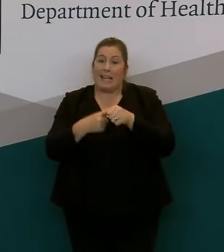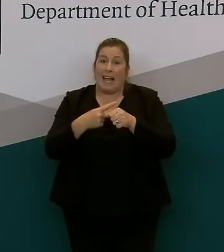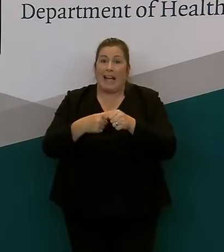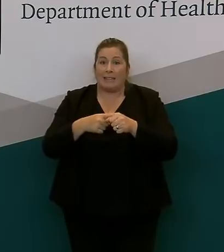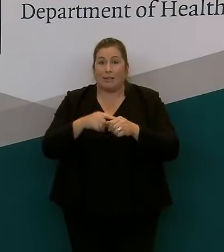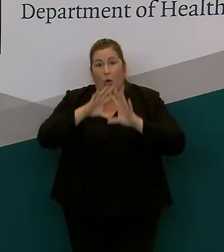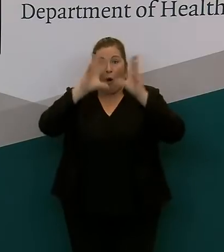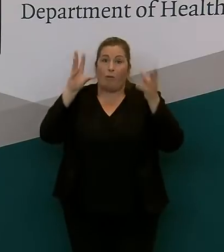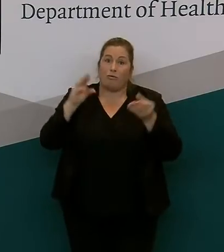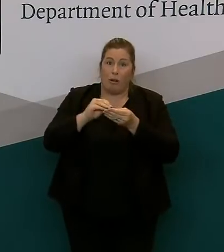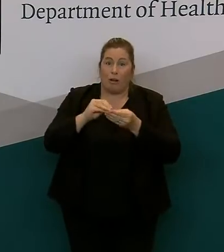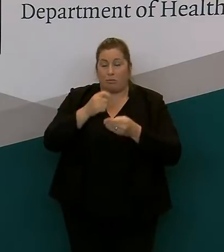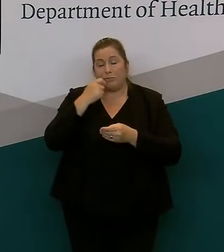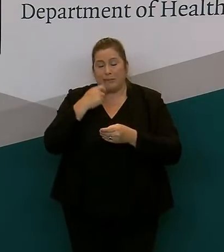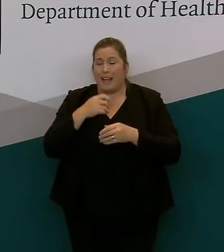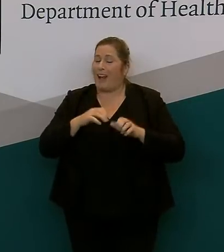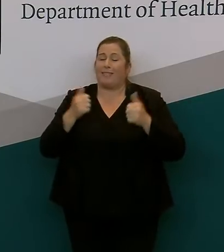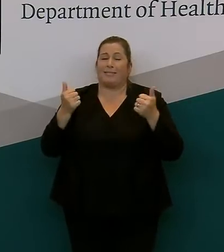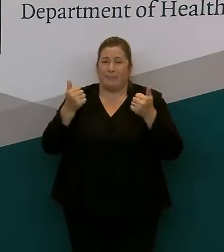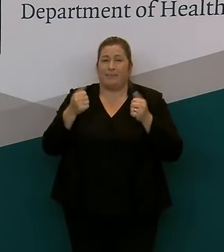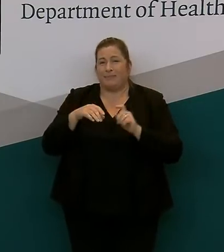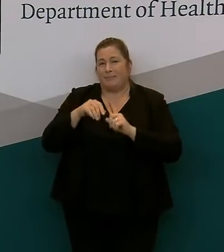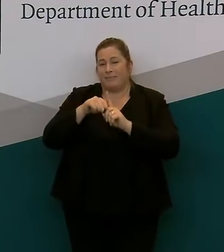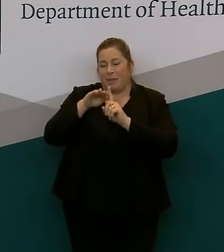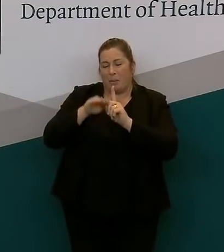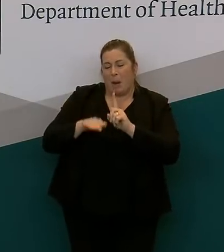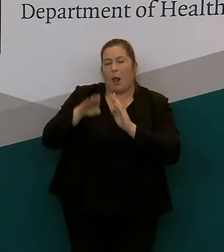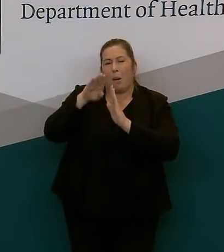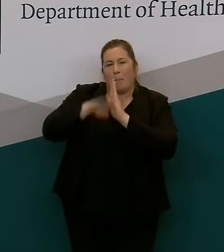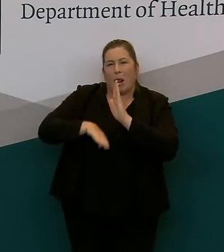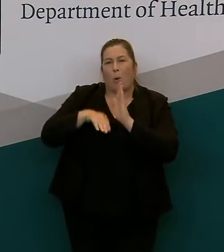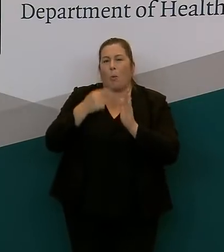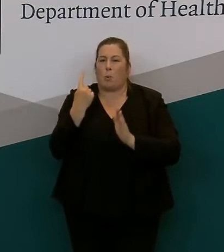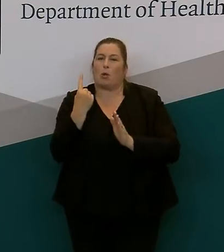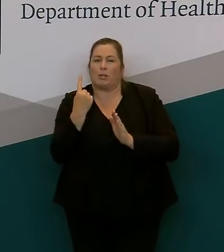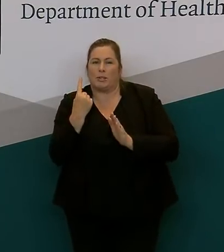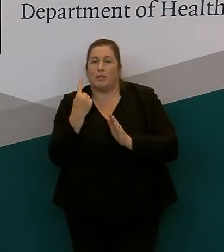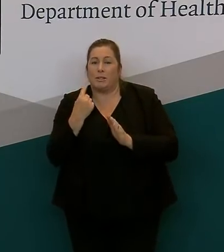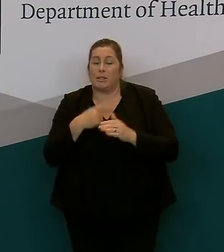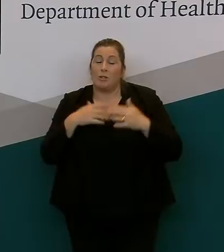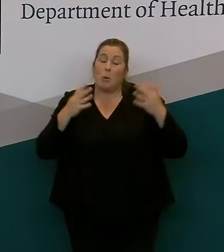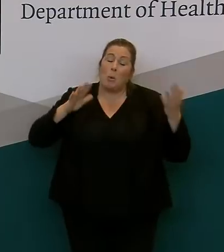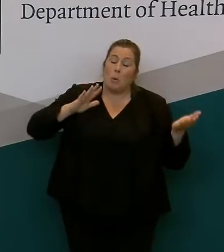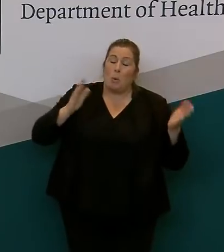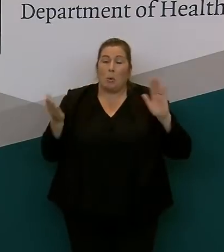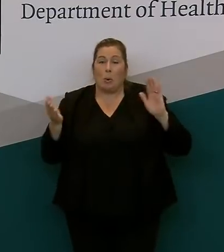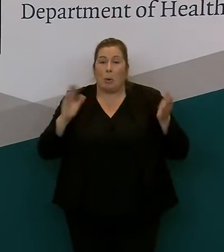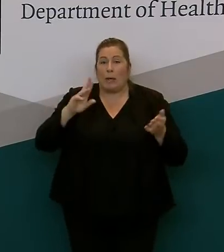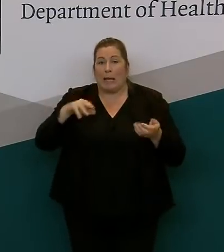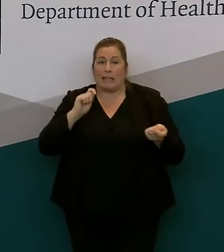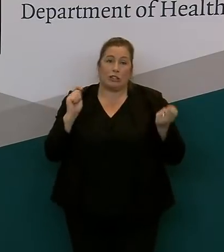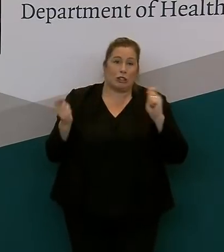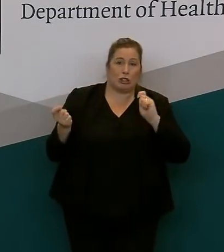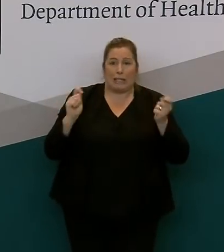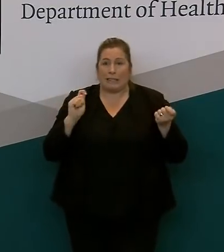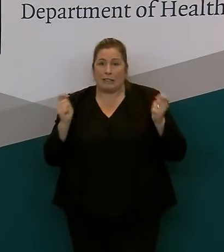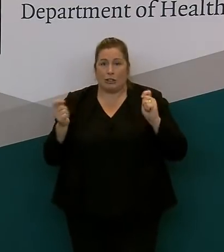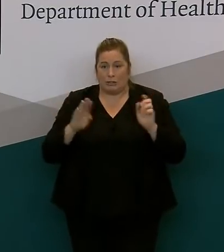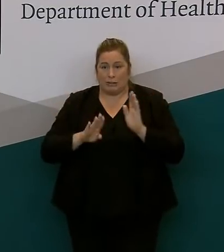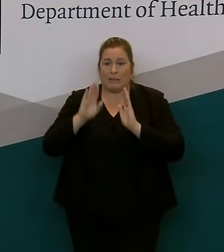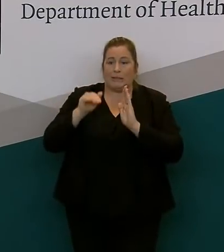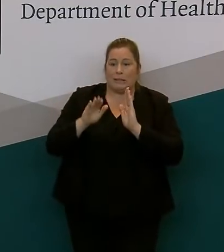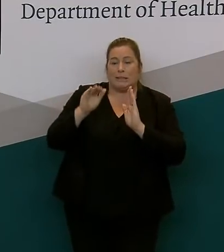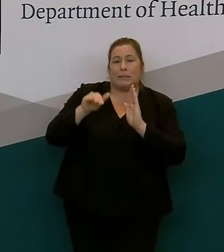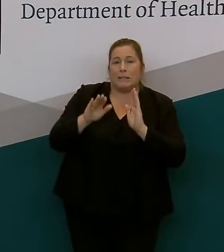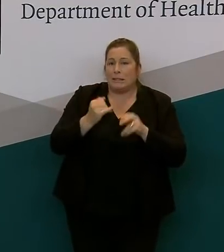overall, that reproduction number has remained below one for this entire period. So a possible transient increase